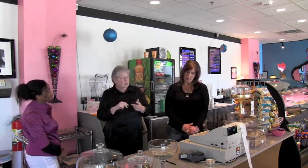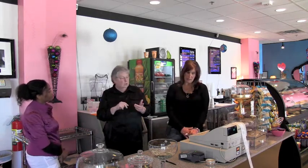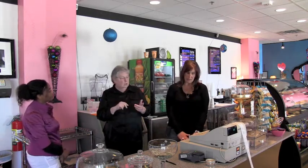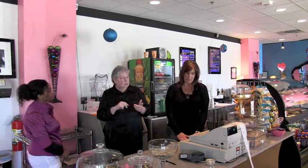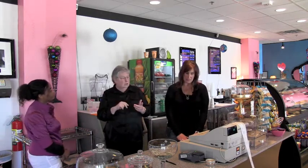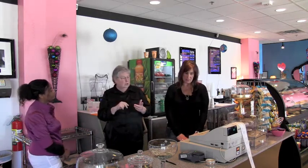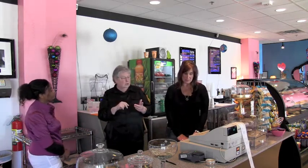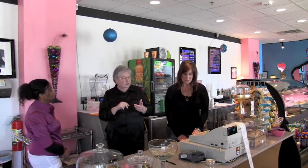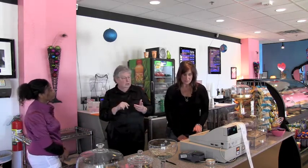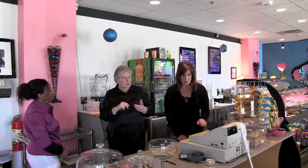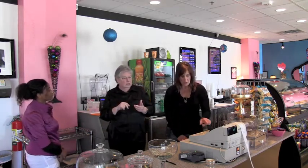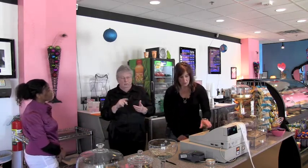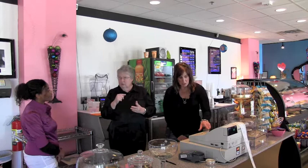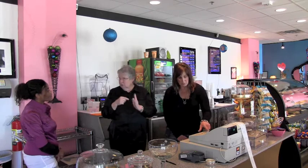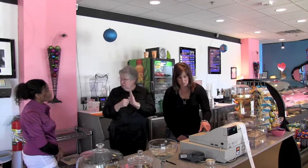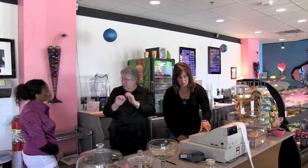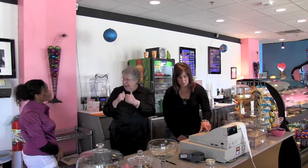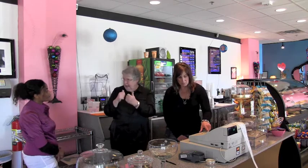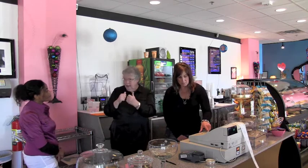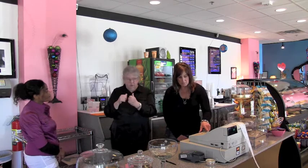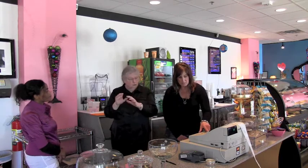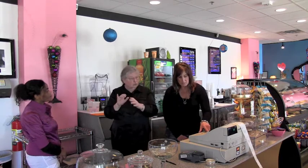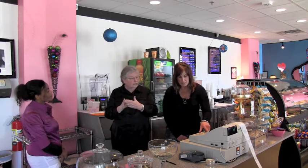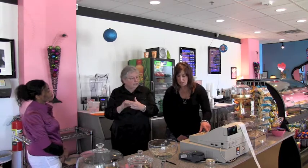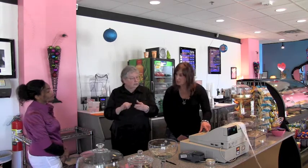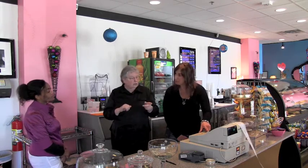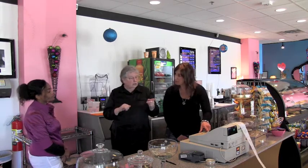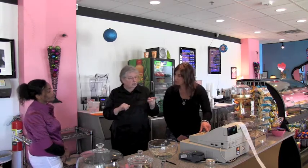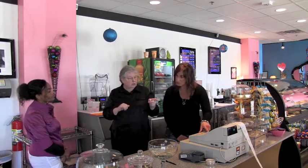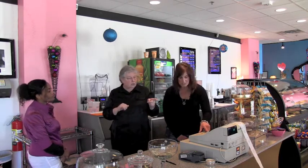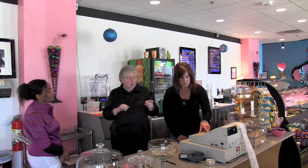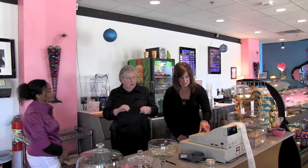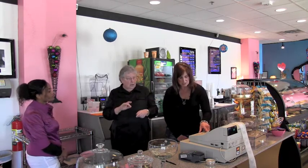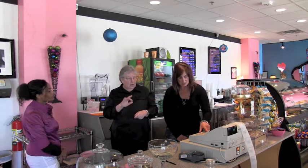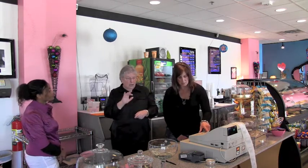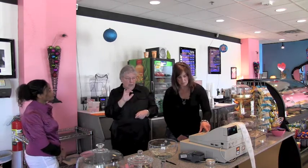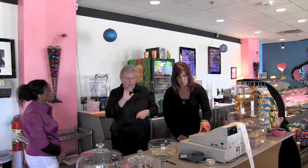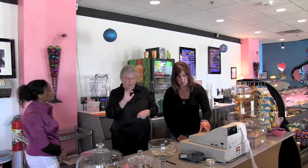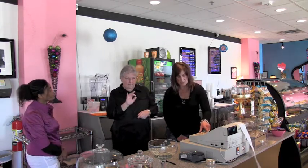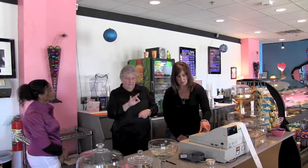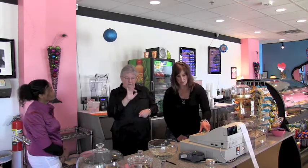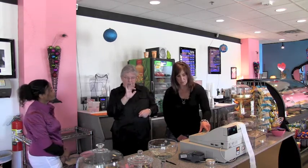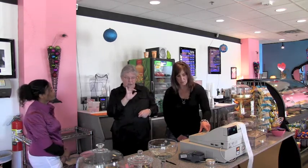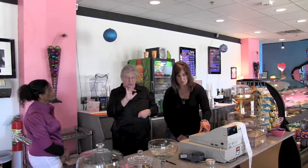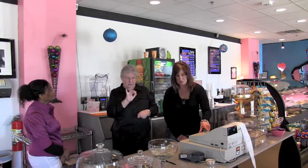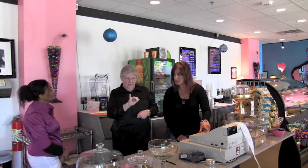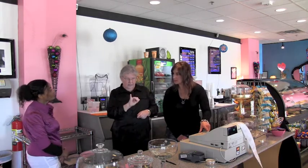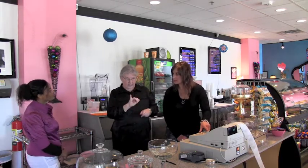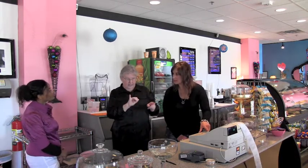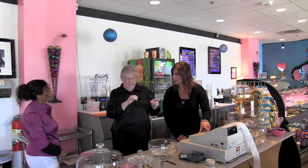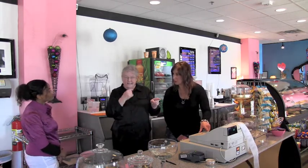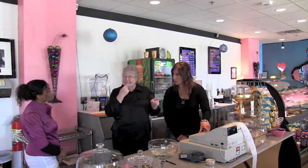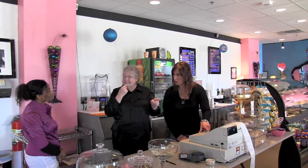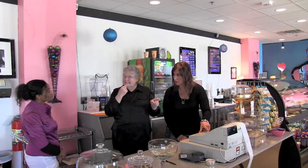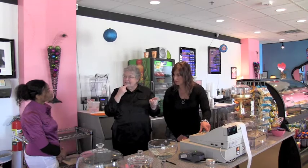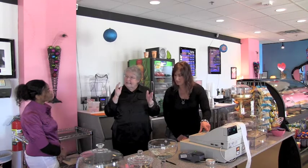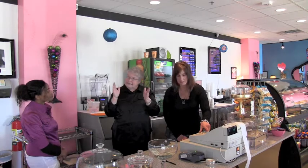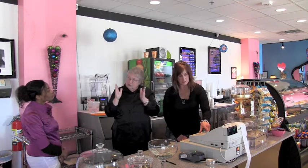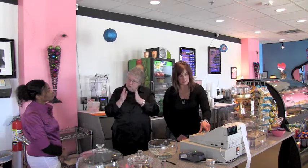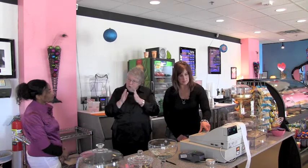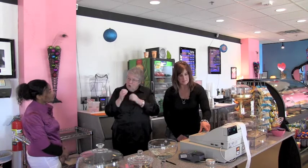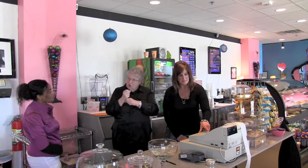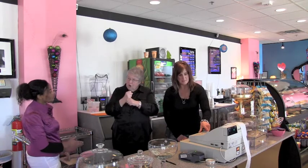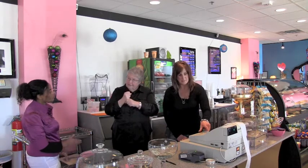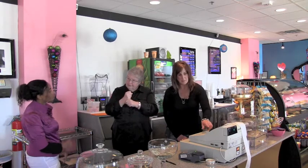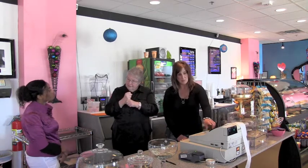we'll ring that up. So I'll come over and I'll punch this right here, which says small